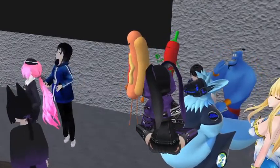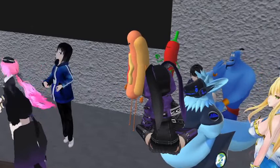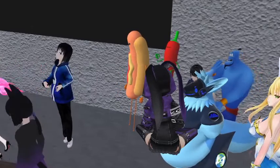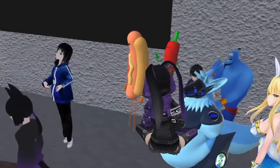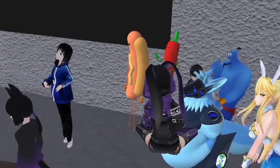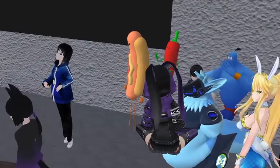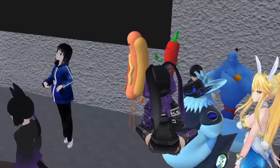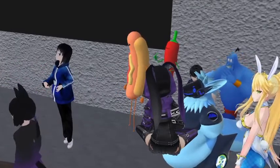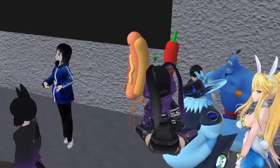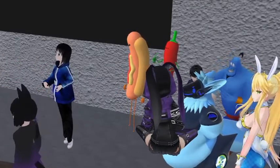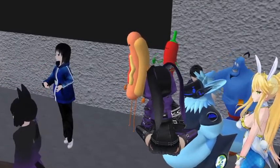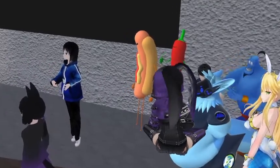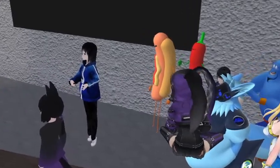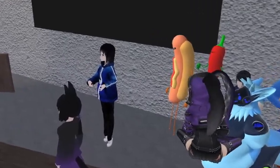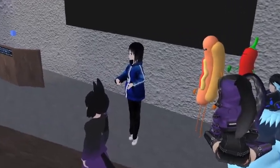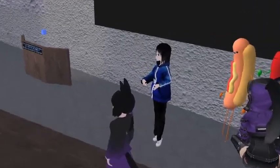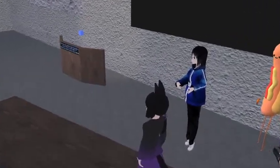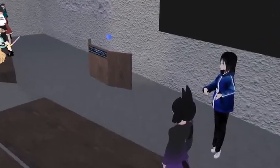still using. Does it Yeah. start? So